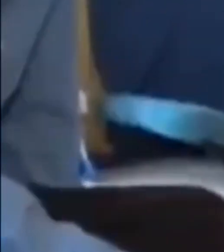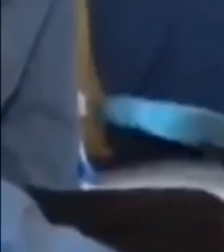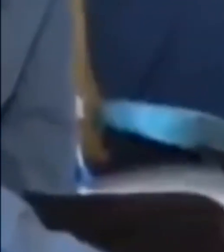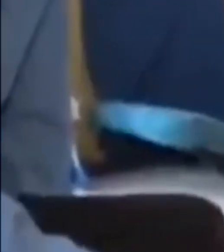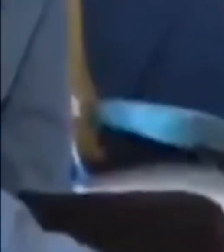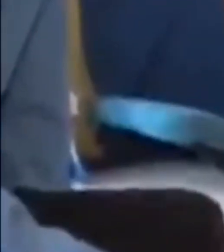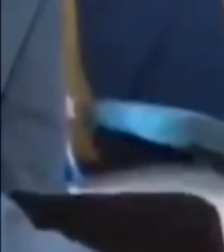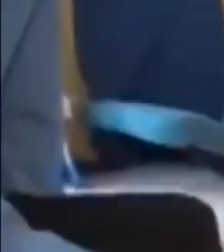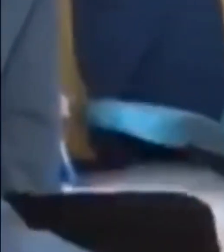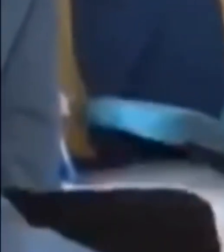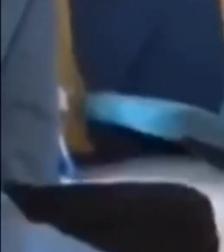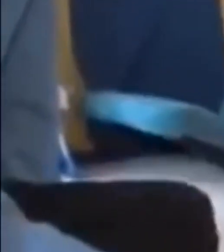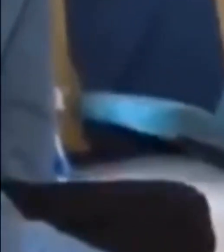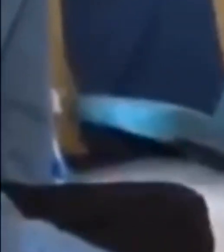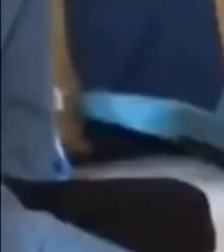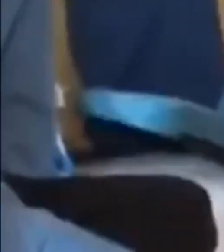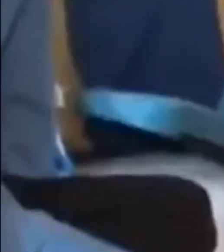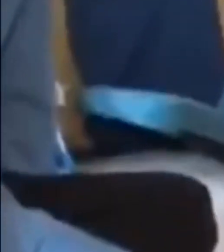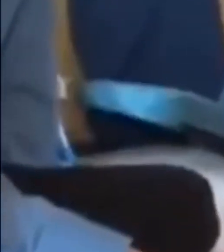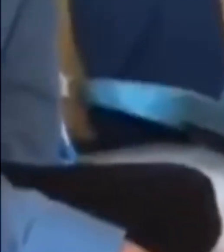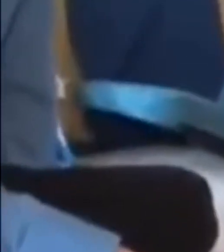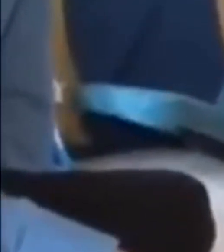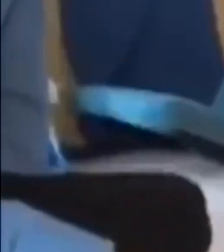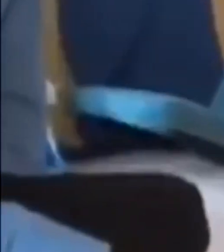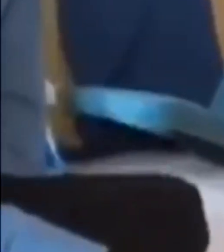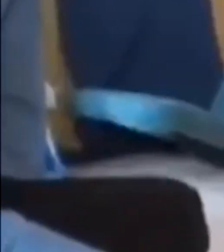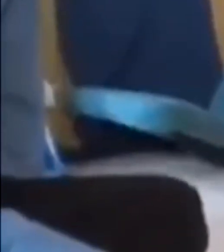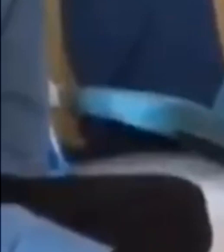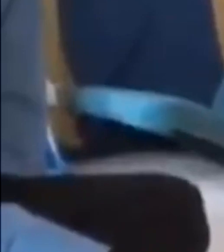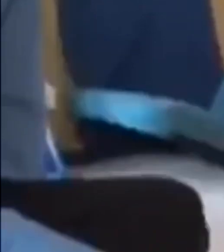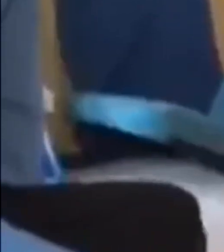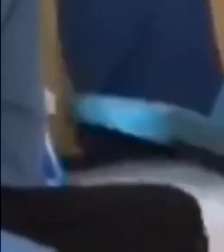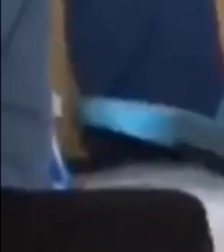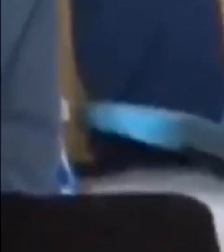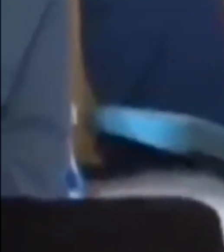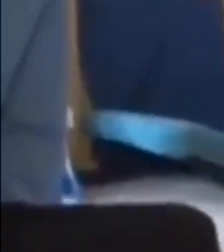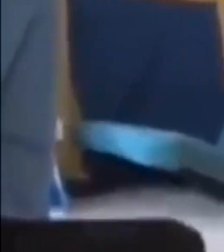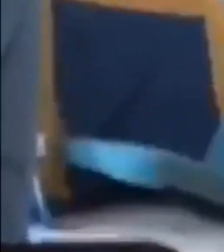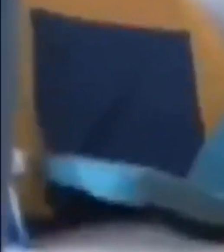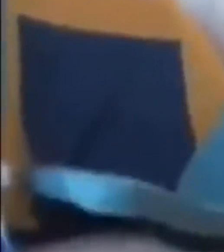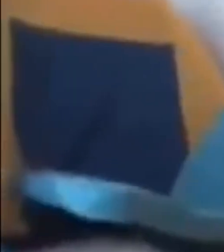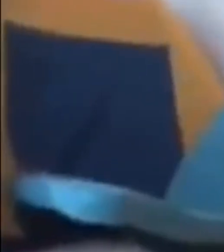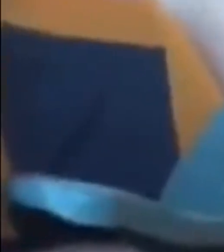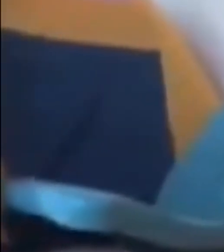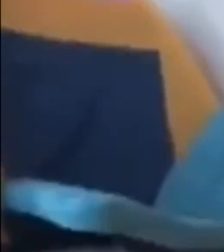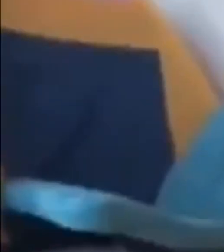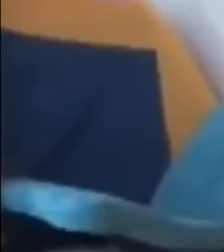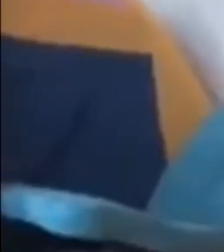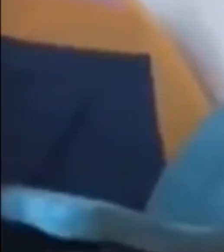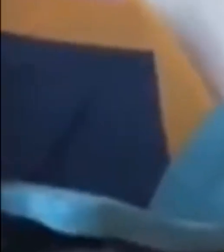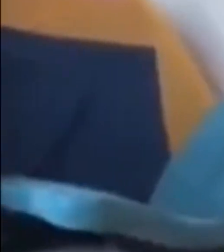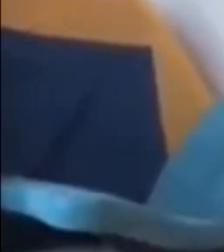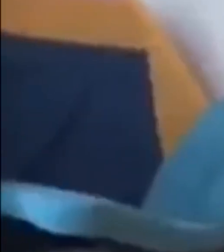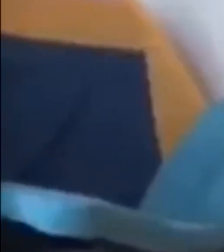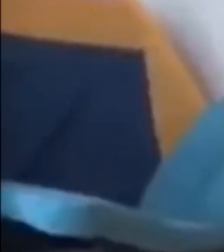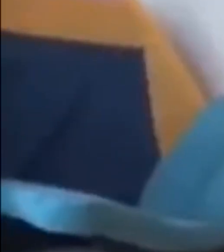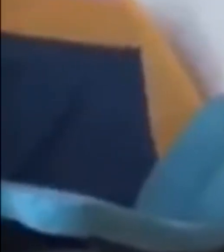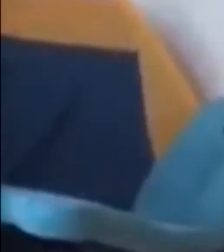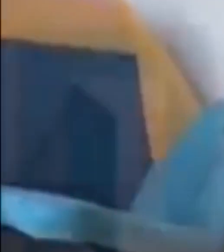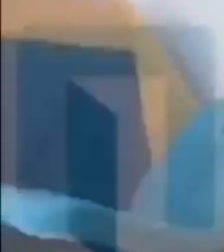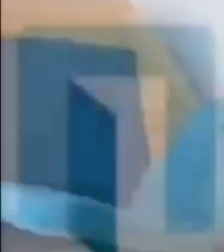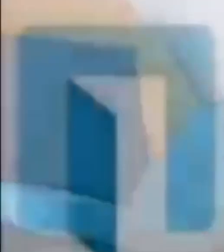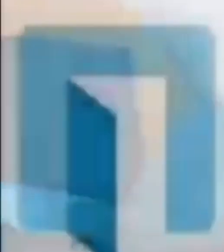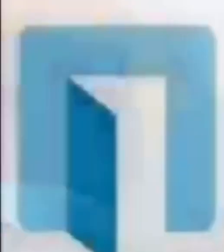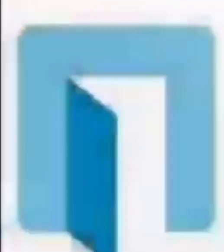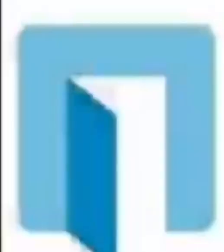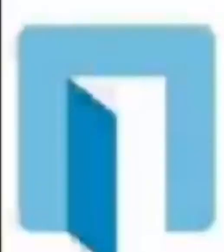Gram and gum. Gum. Gumdrop Mountain. So if I get on red, I get to go to Gumdrop